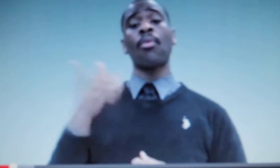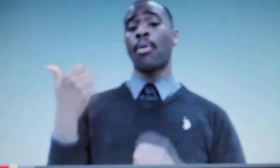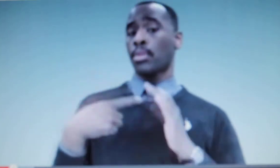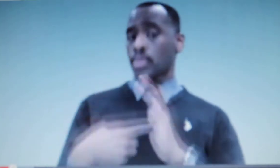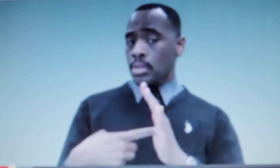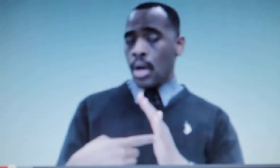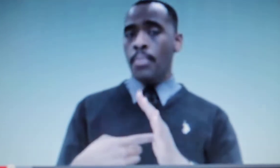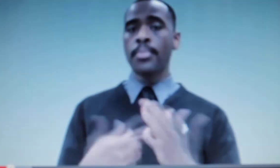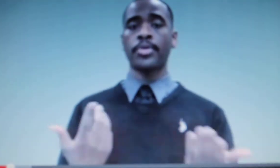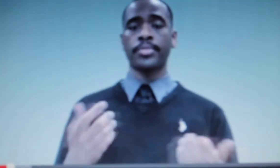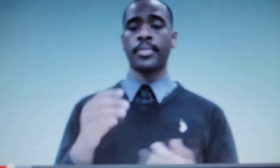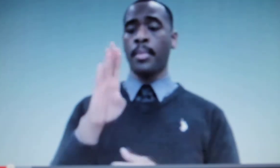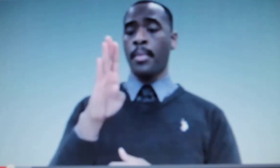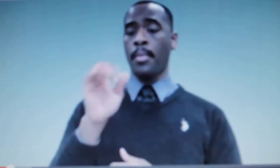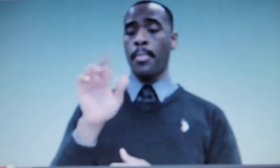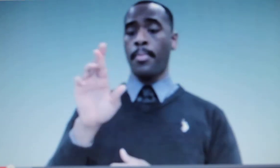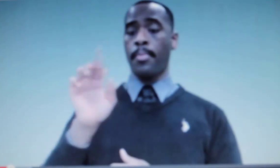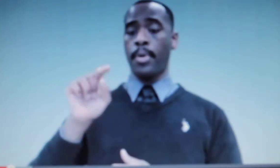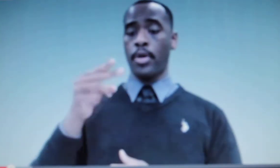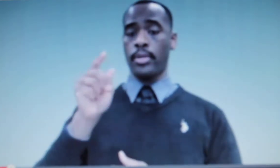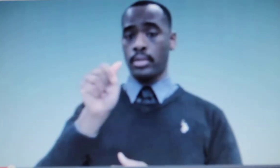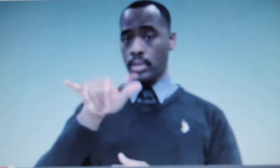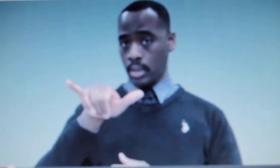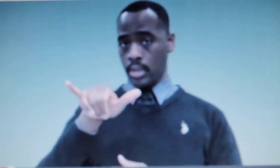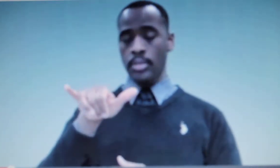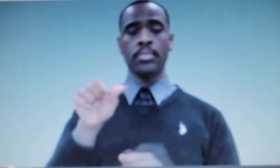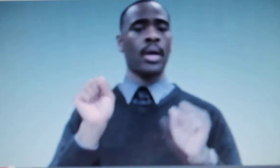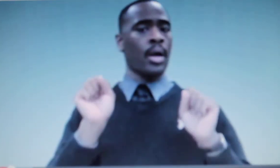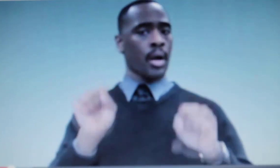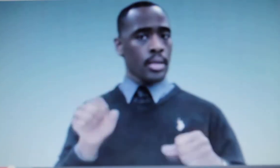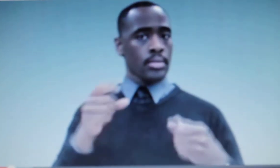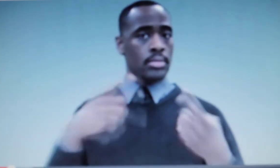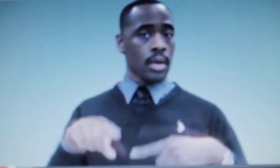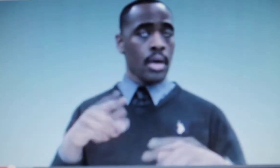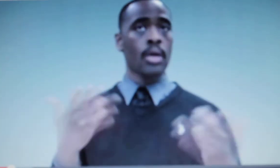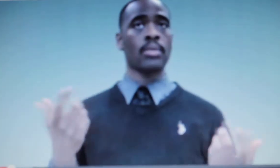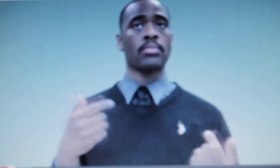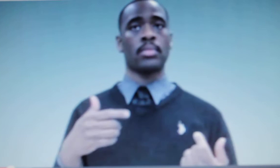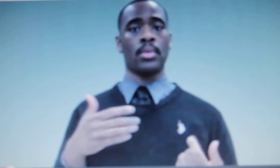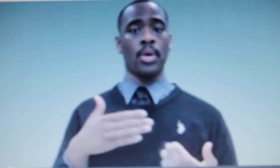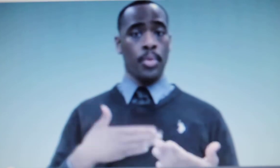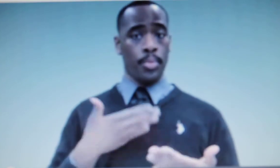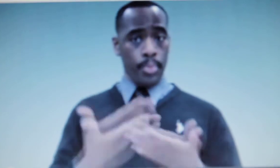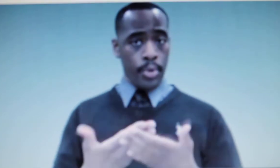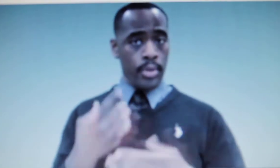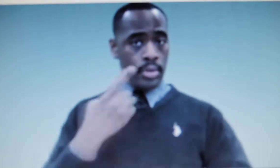Those are all variations. Another sign is birthday, which can be signed several different